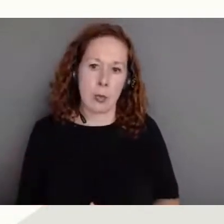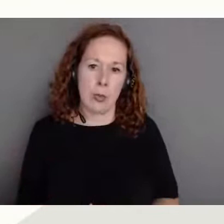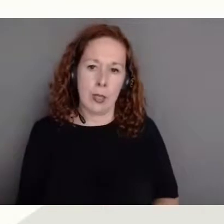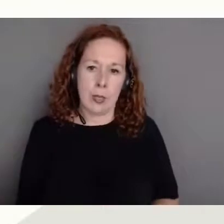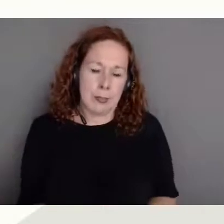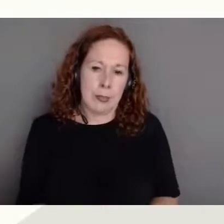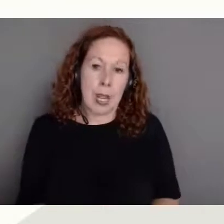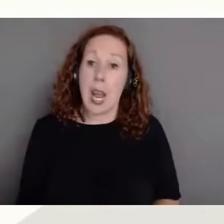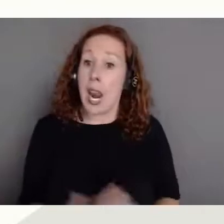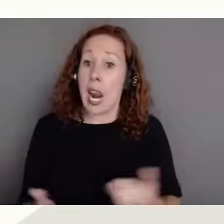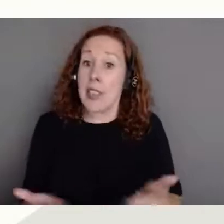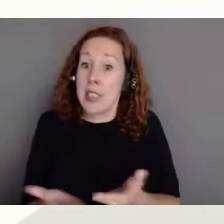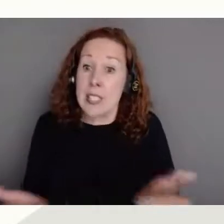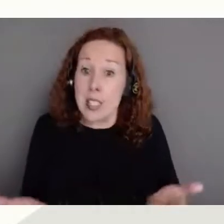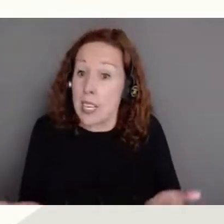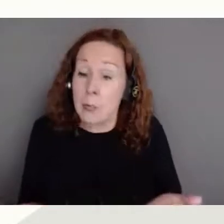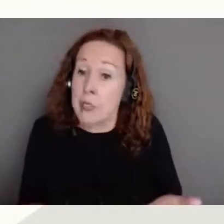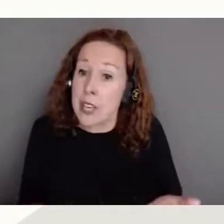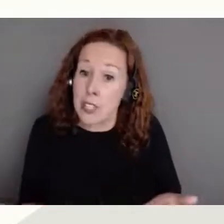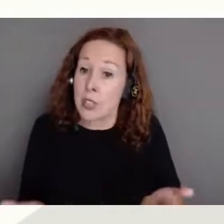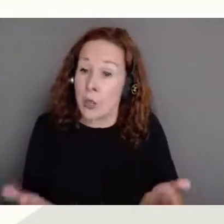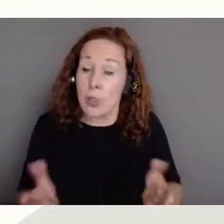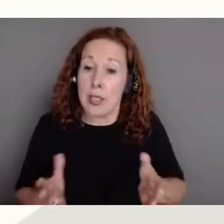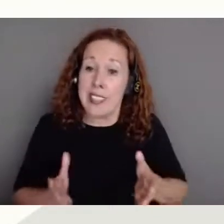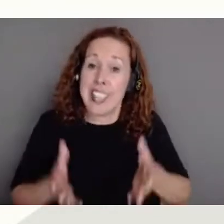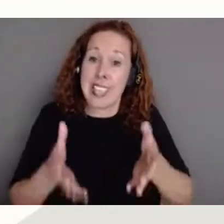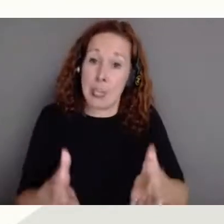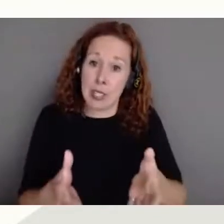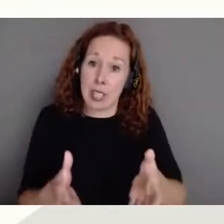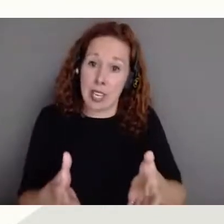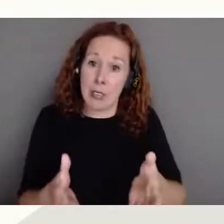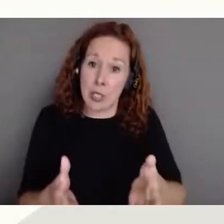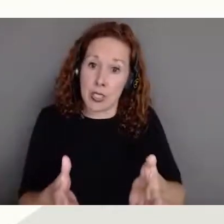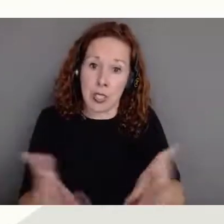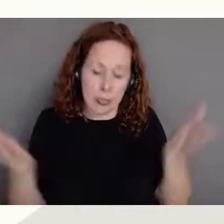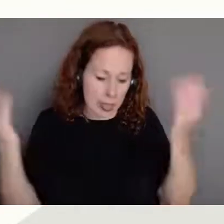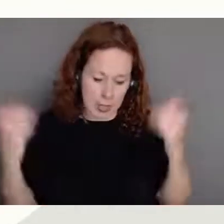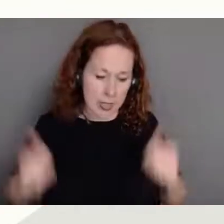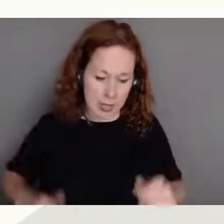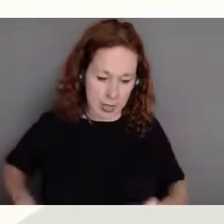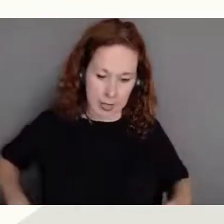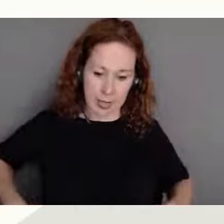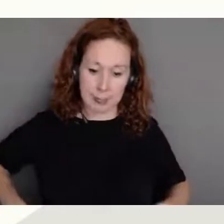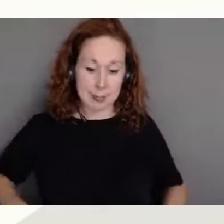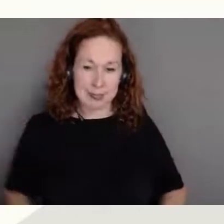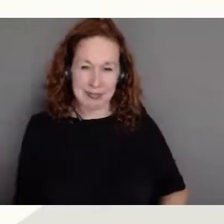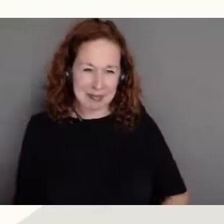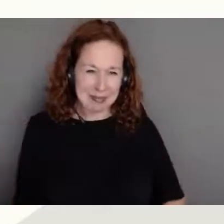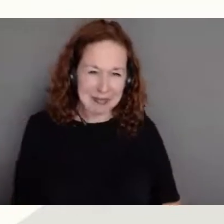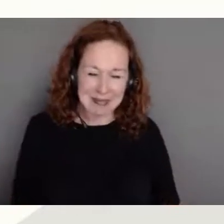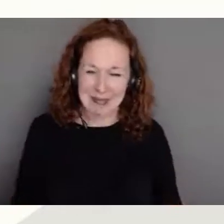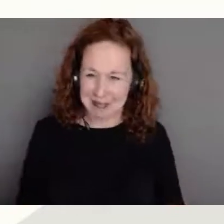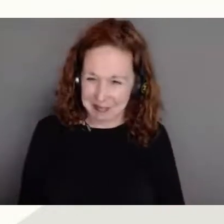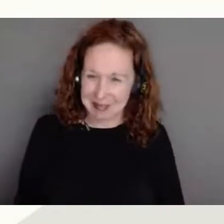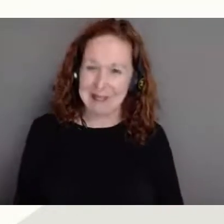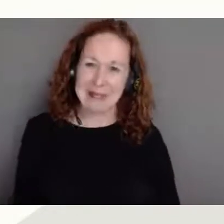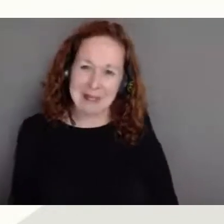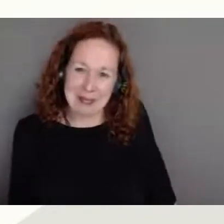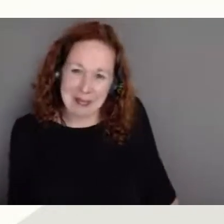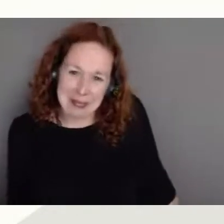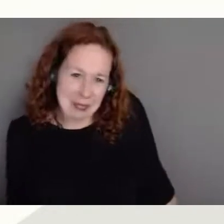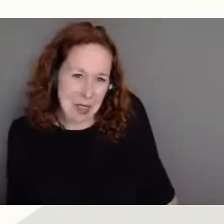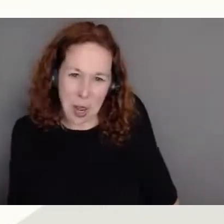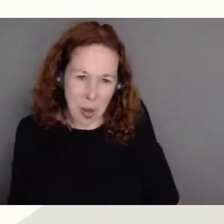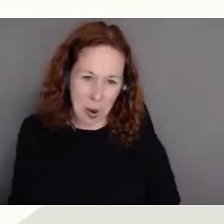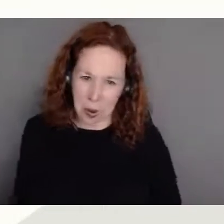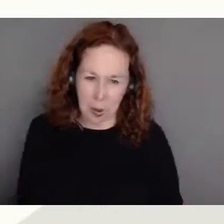mindset. So Ah. I think that's in any Yeah. profession though. Take it Perfection outside of kills. yourself. Yes, Yeah. exactly. Yeah, perfection is not welcome in